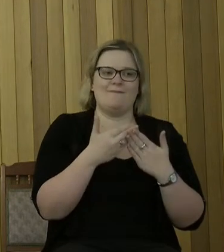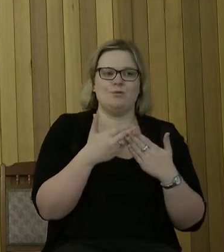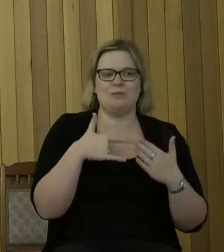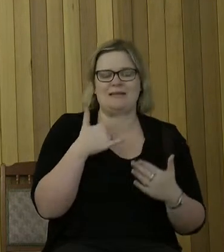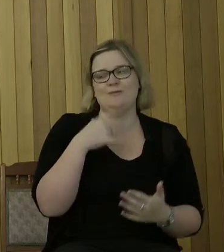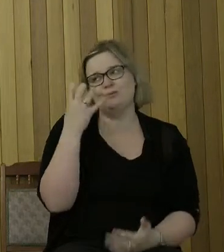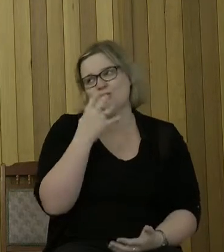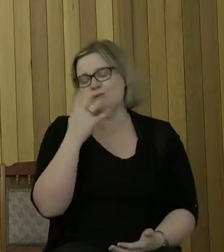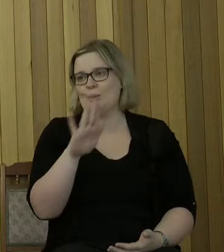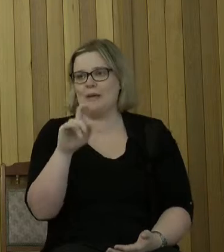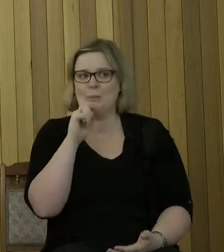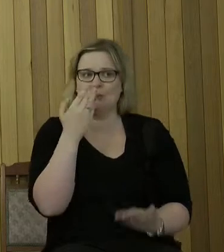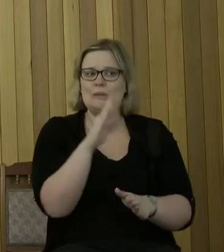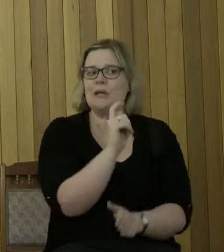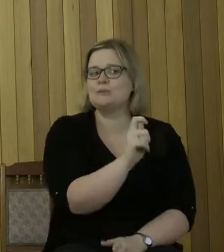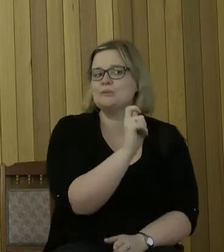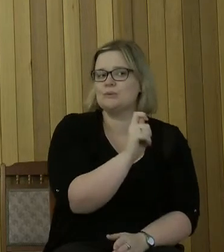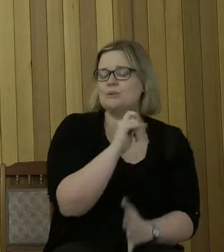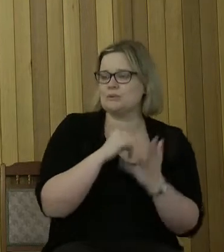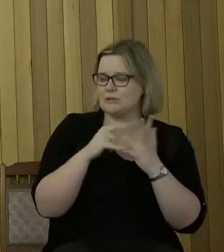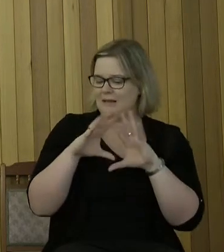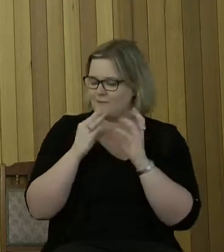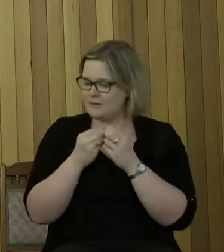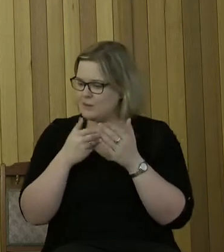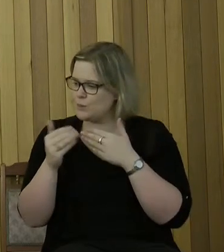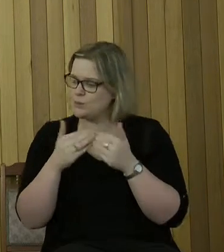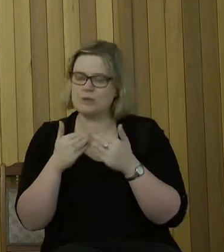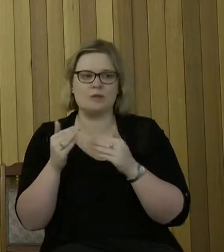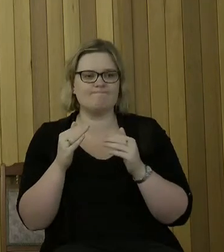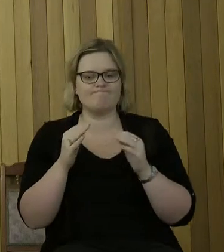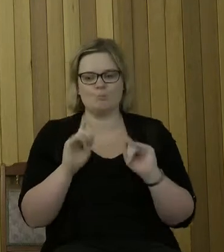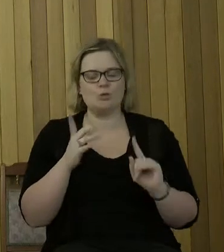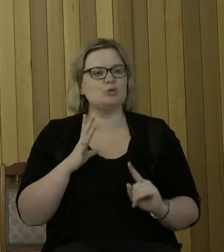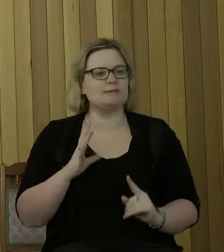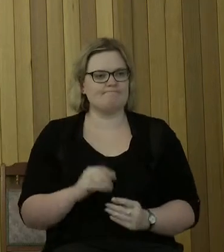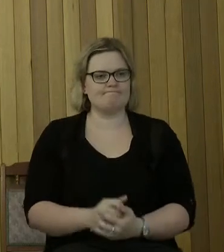we've only got a few days to live. So get your things sorted out now. We need to get it sorted out.